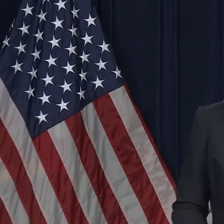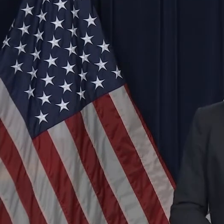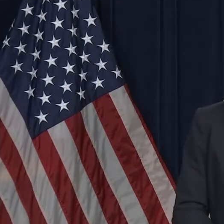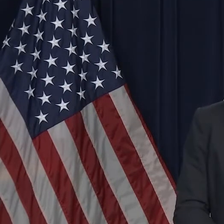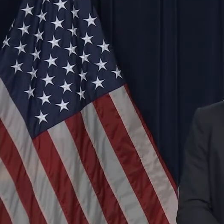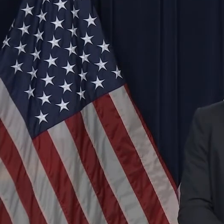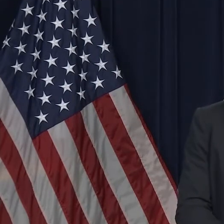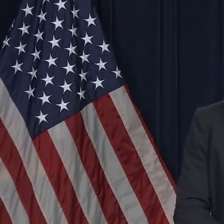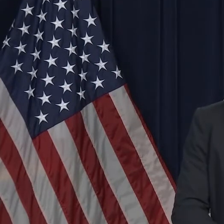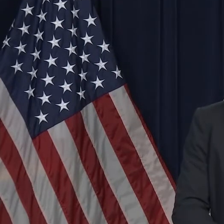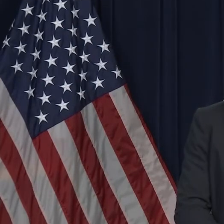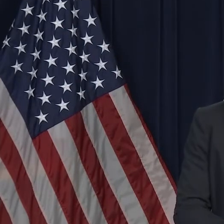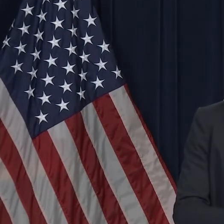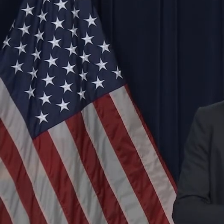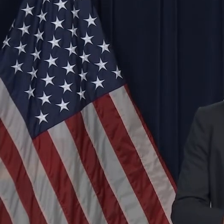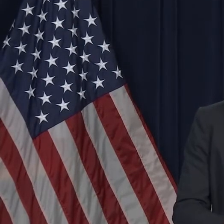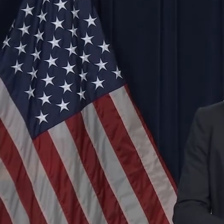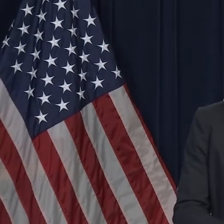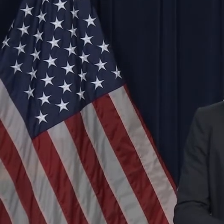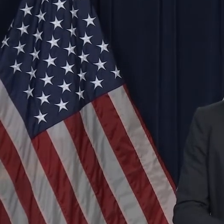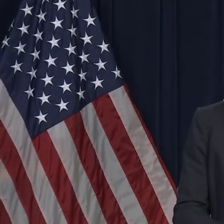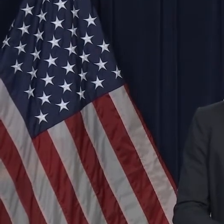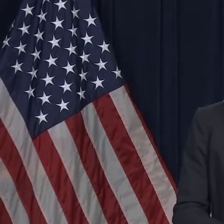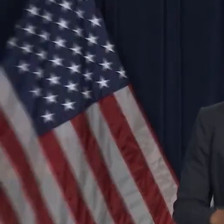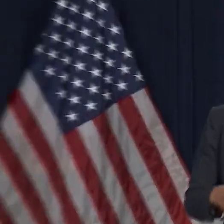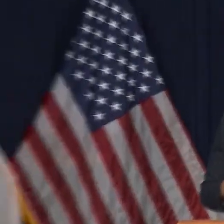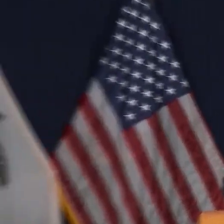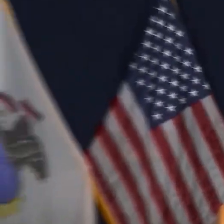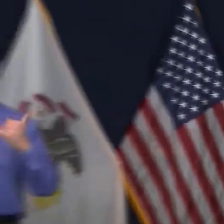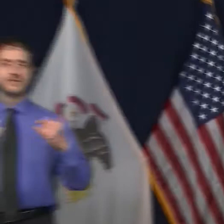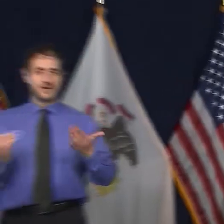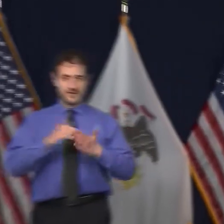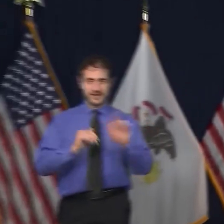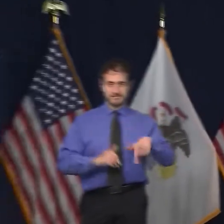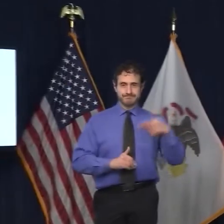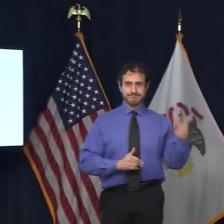apoyo. And with that, I will turn it over to Governor Pritzker.